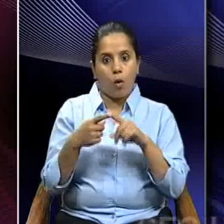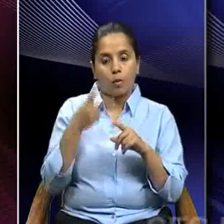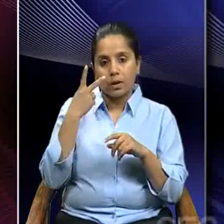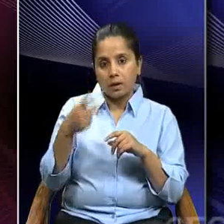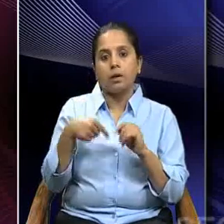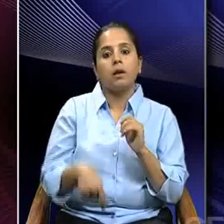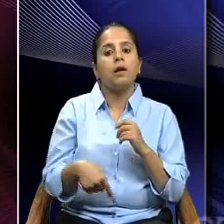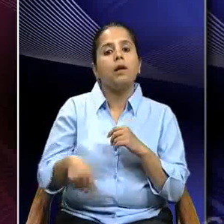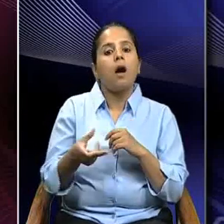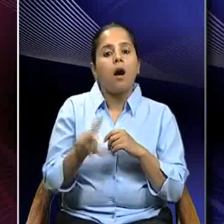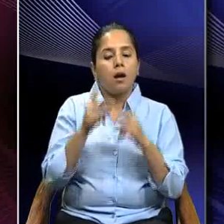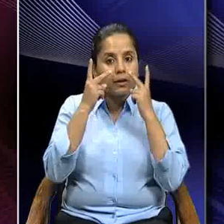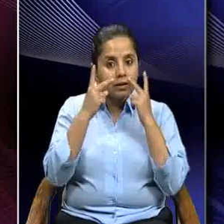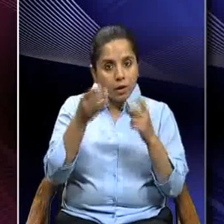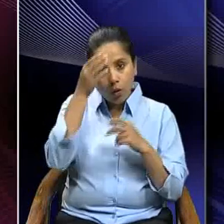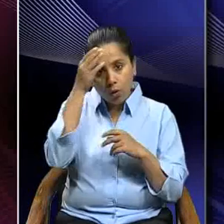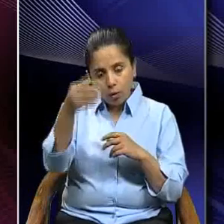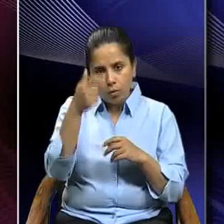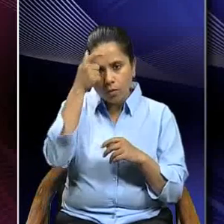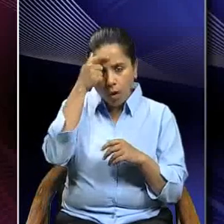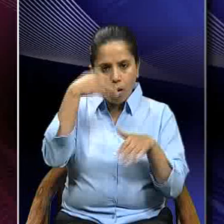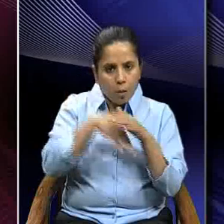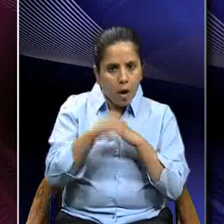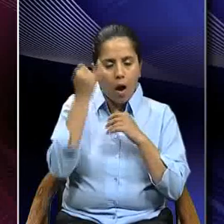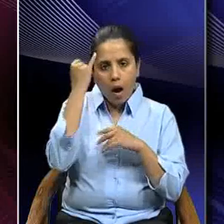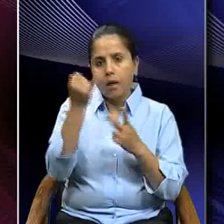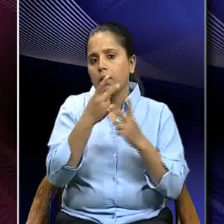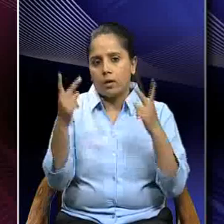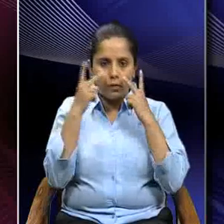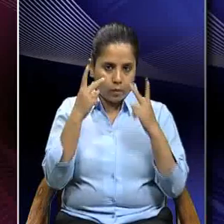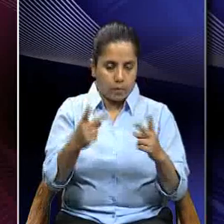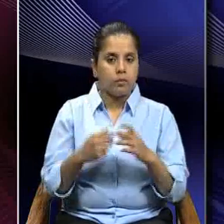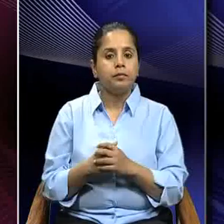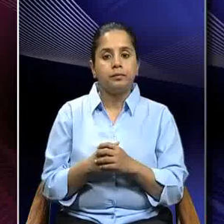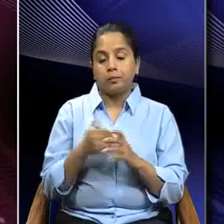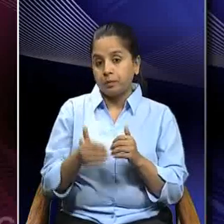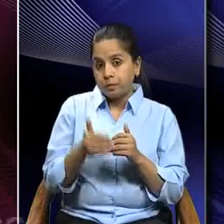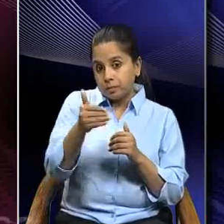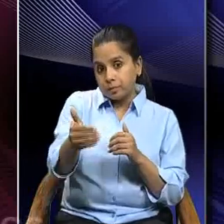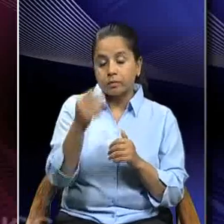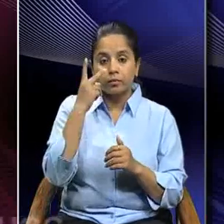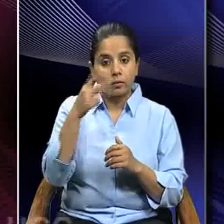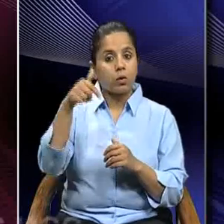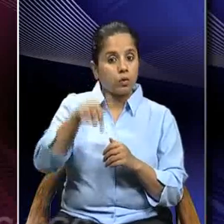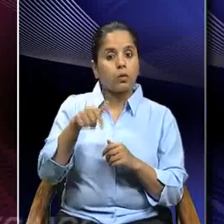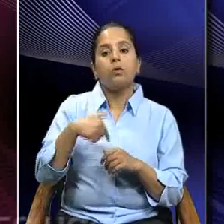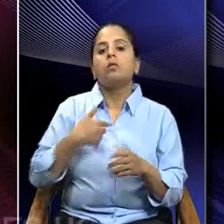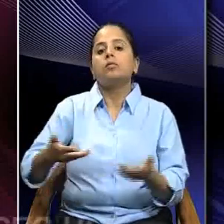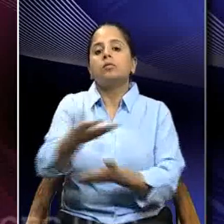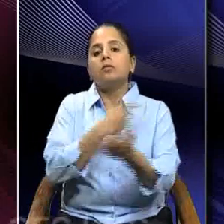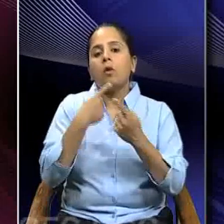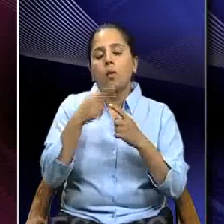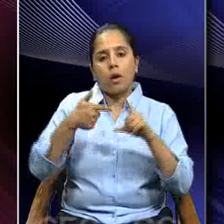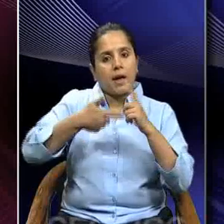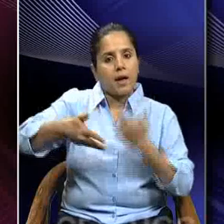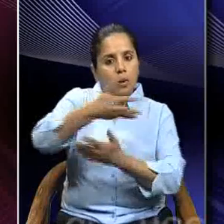re-see into the concepts, into the problems, into the ideas. And going ahead, today we'll discuss about the